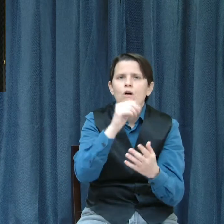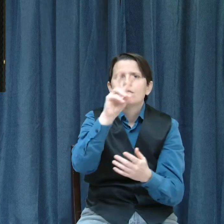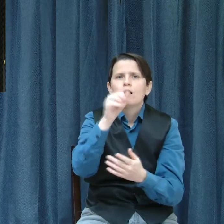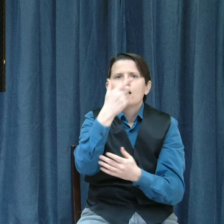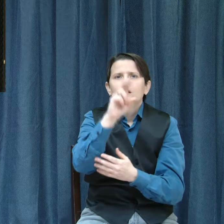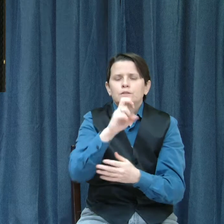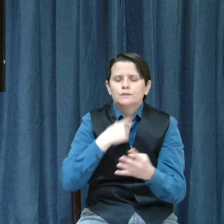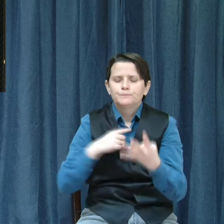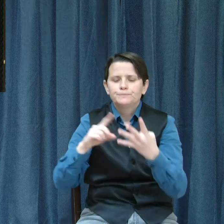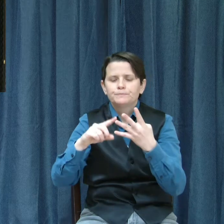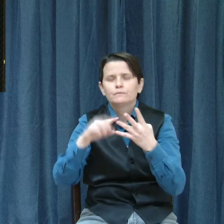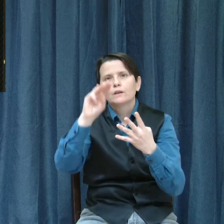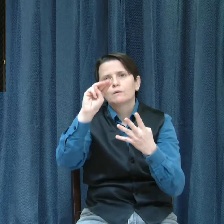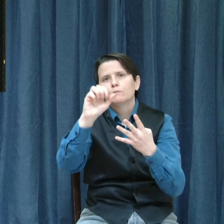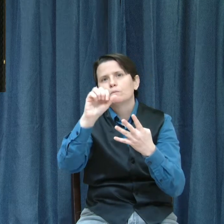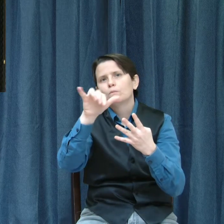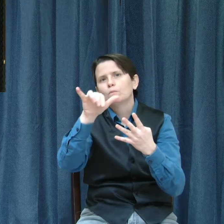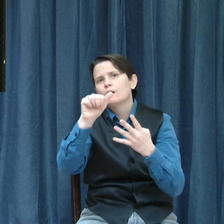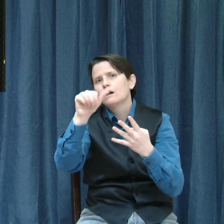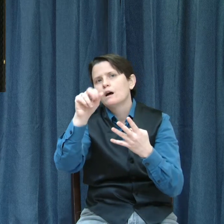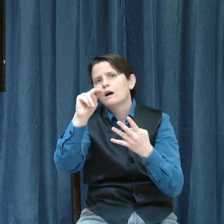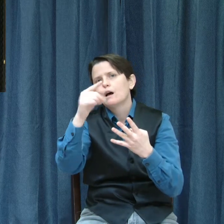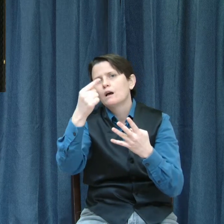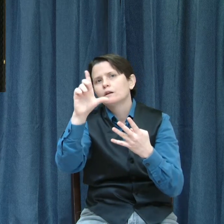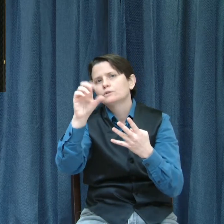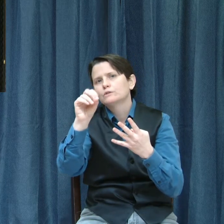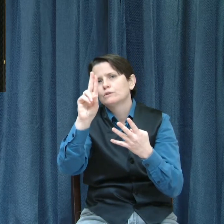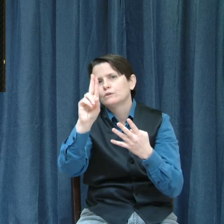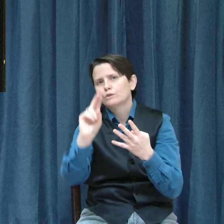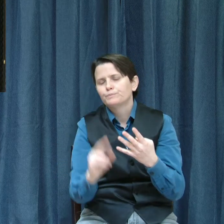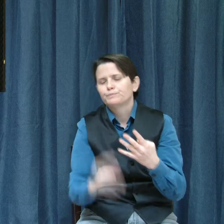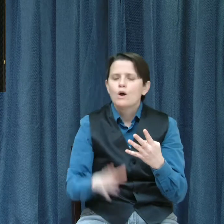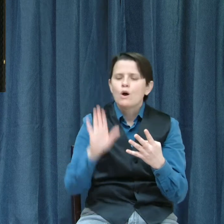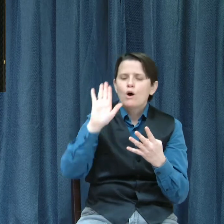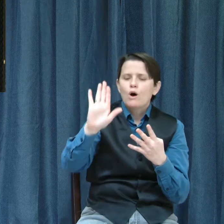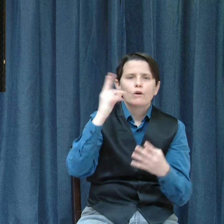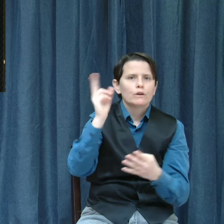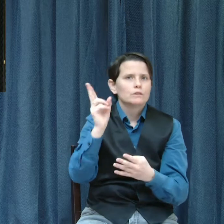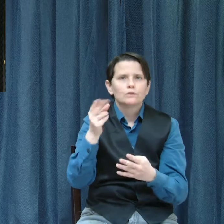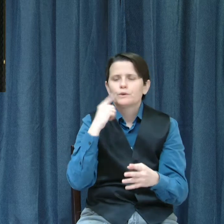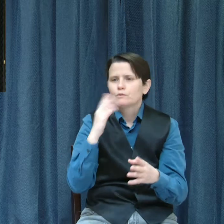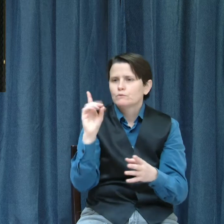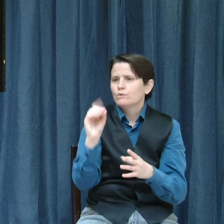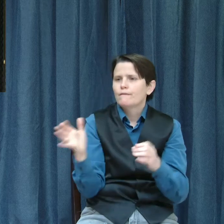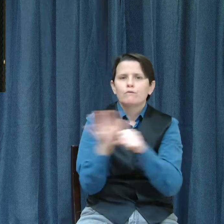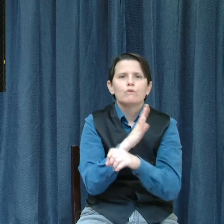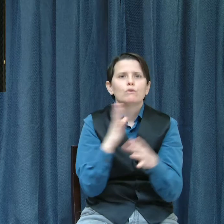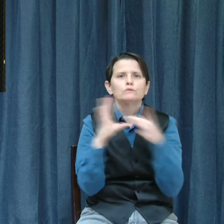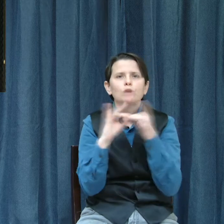Maya Angelou was a phenomenal, her history is amazing. Could do a whole talk, could do a whole series just on